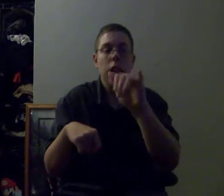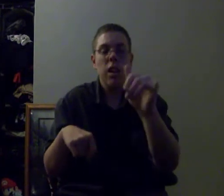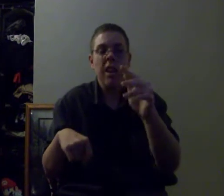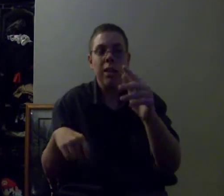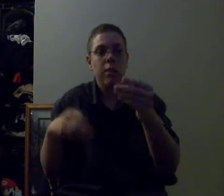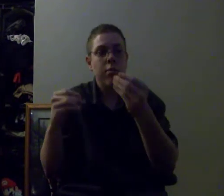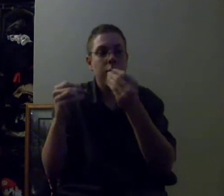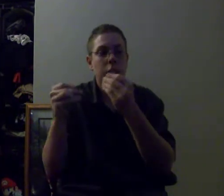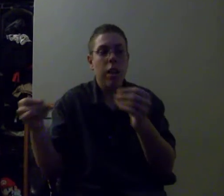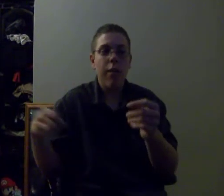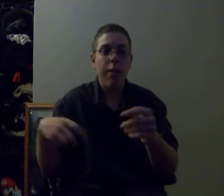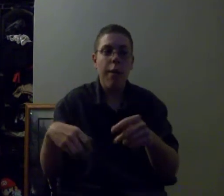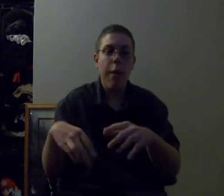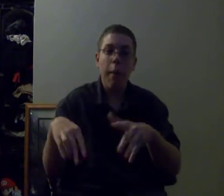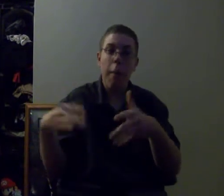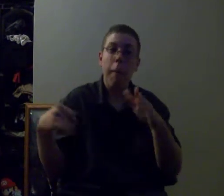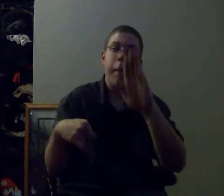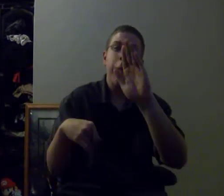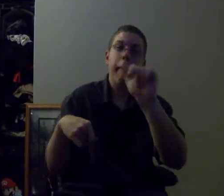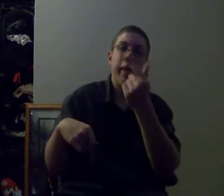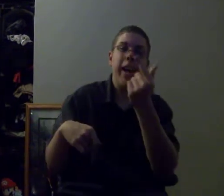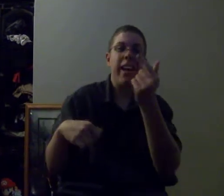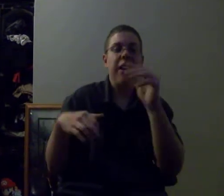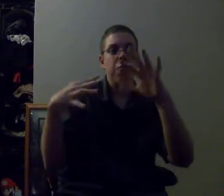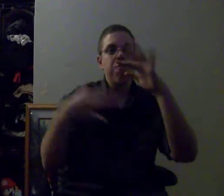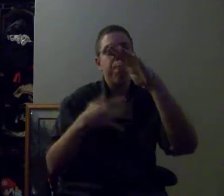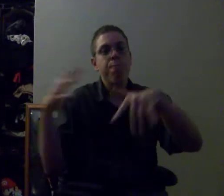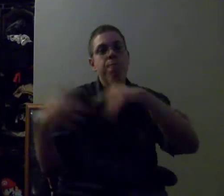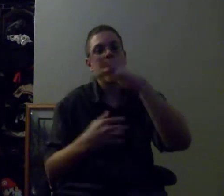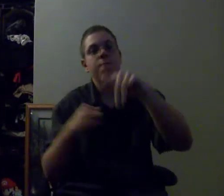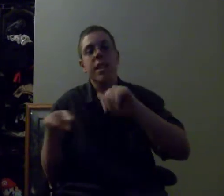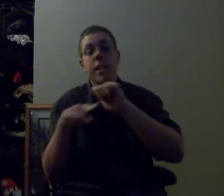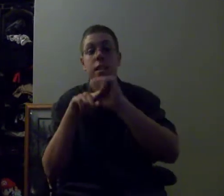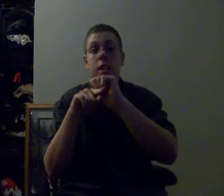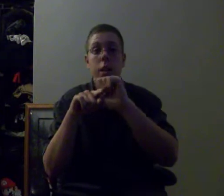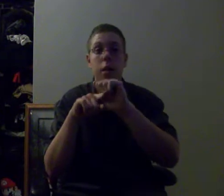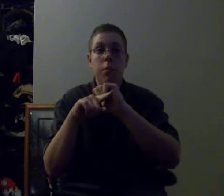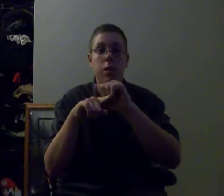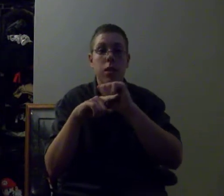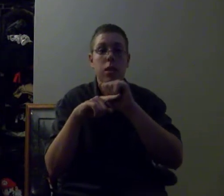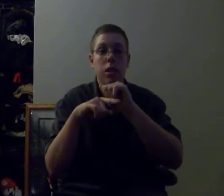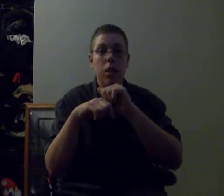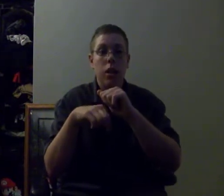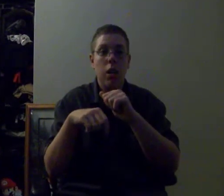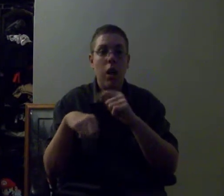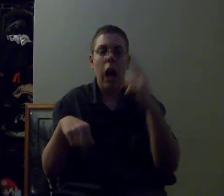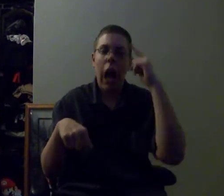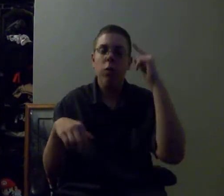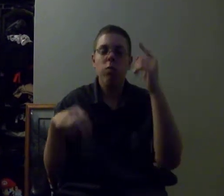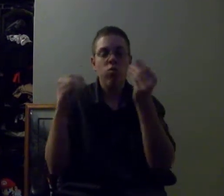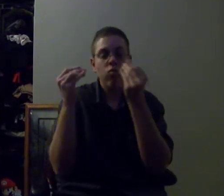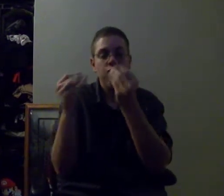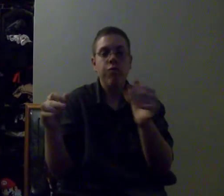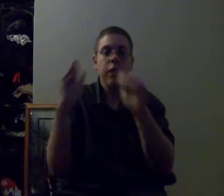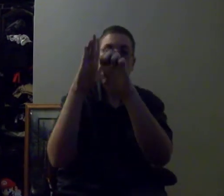particular content area. And I'm going to use two examples to really illustrate how you could do this on very different levels. First of all,